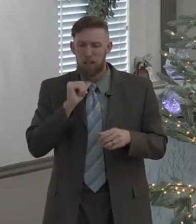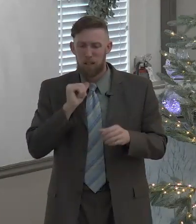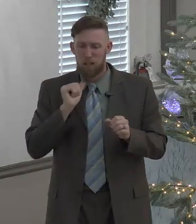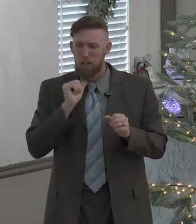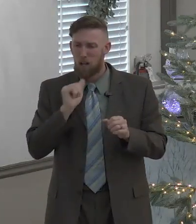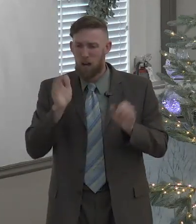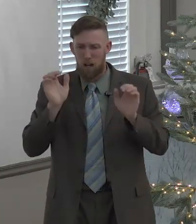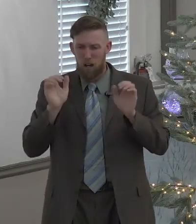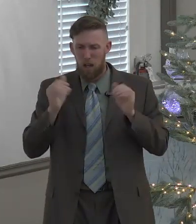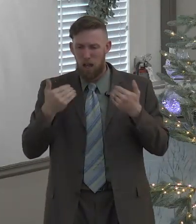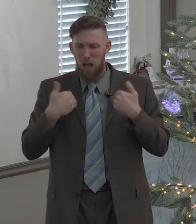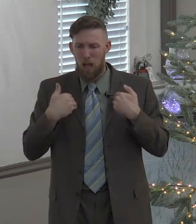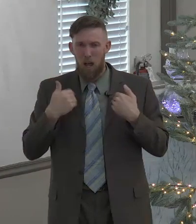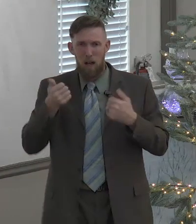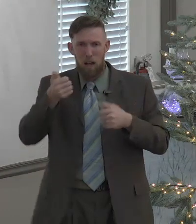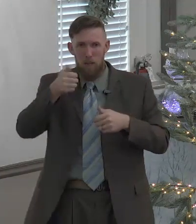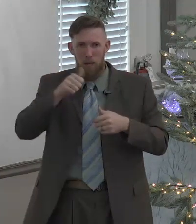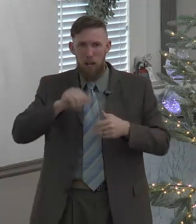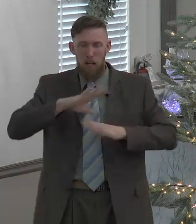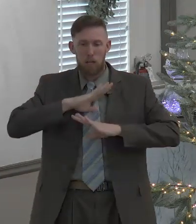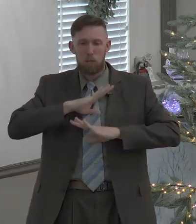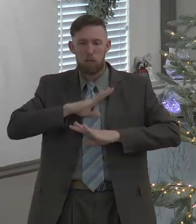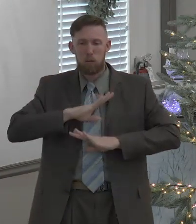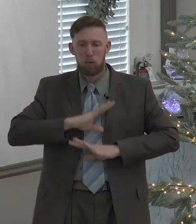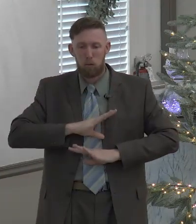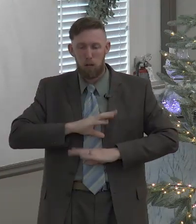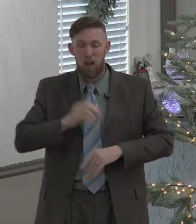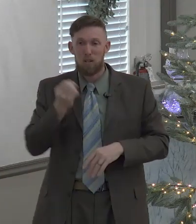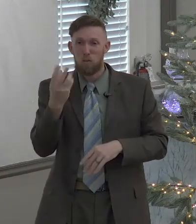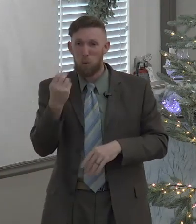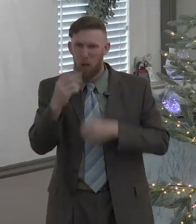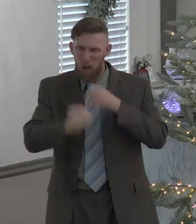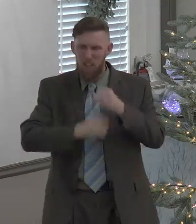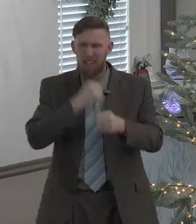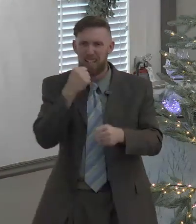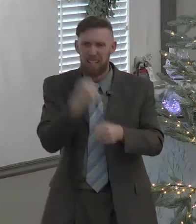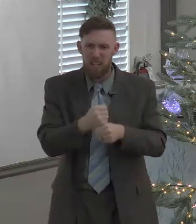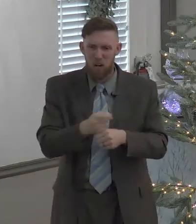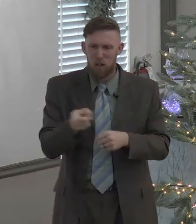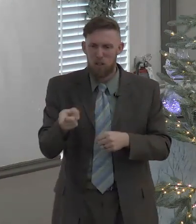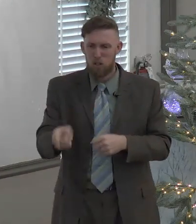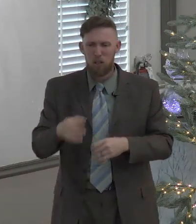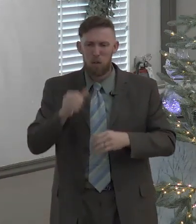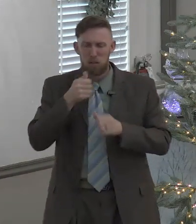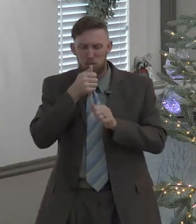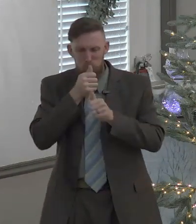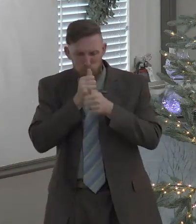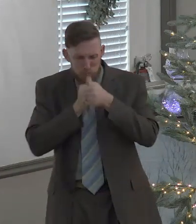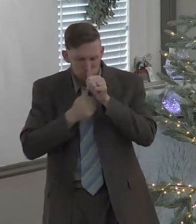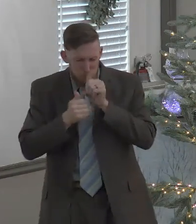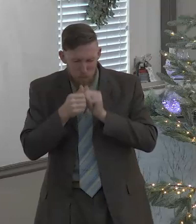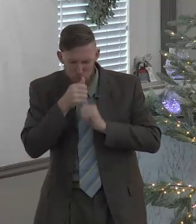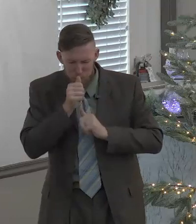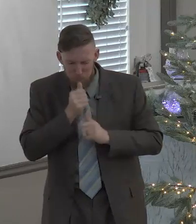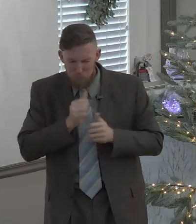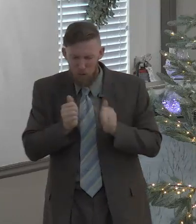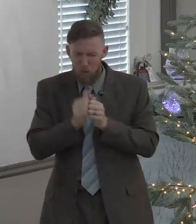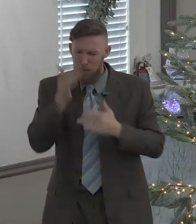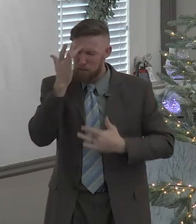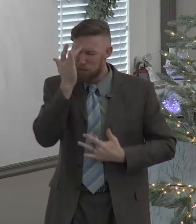tremendous physical need that she could not get any relief from for 12 long